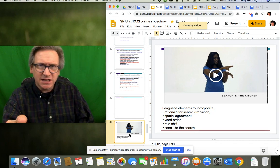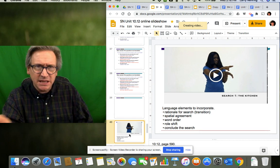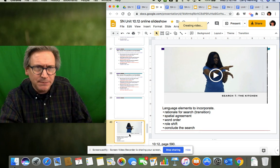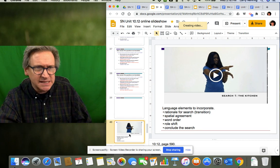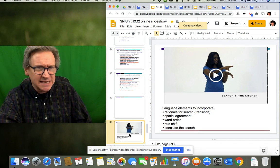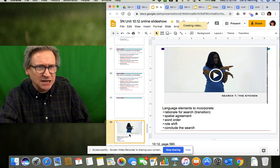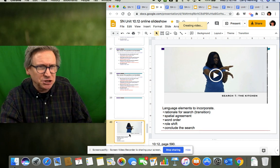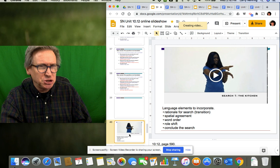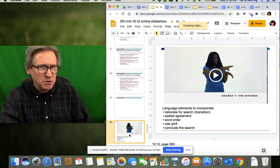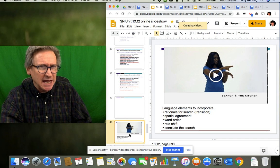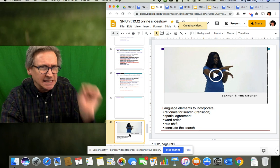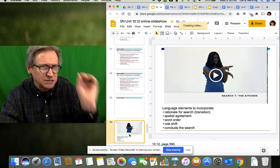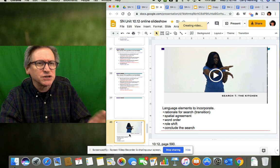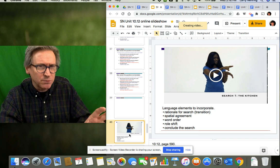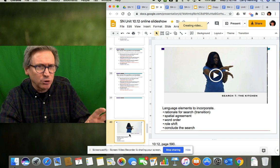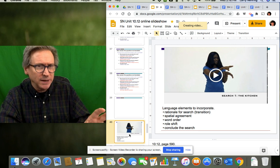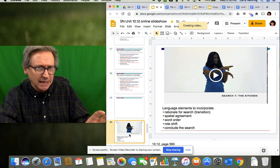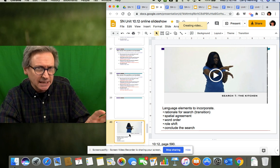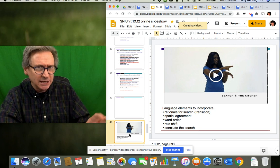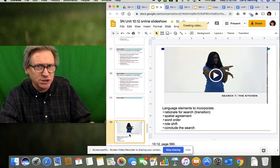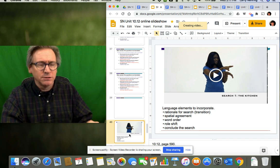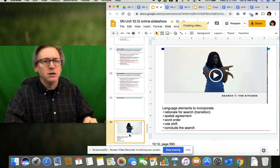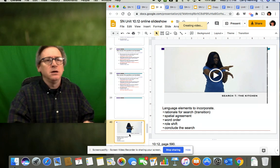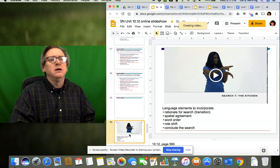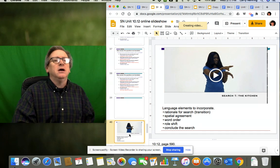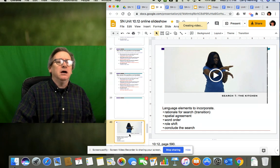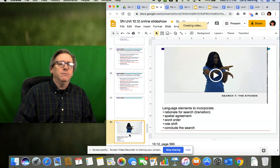This clip doesn't actually show that. It starts from her being in the kitchen.